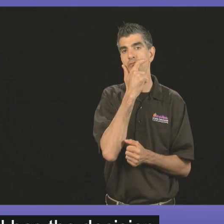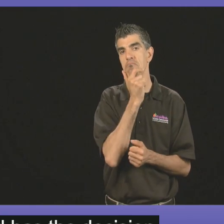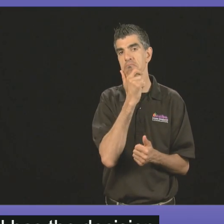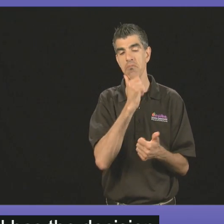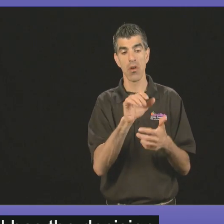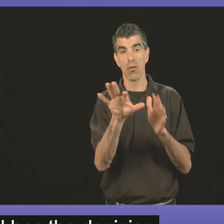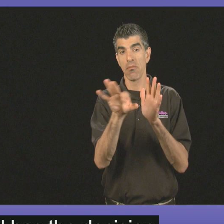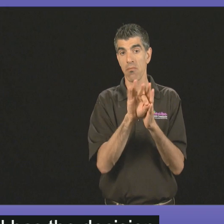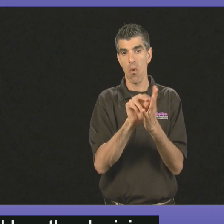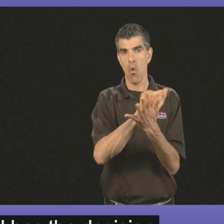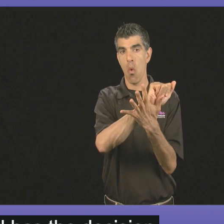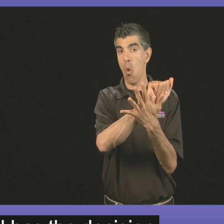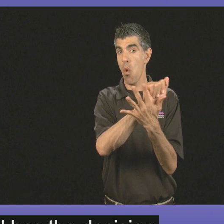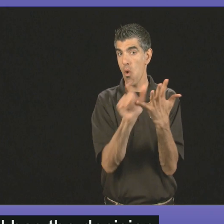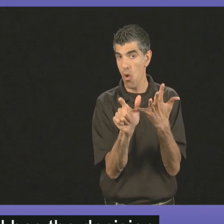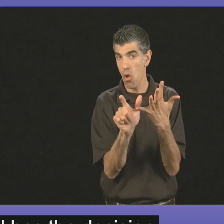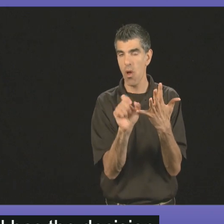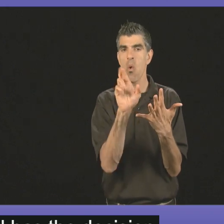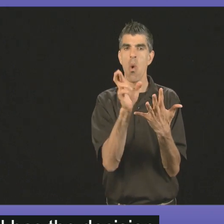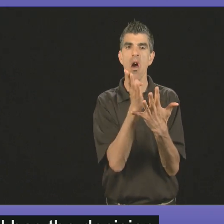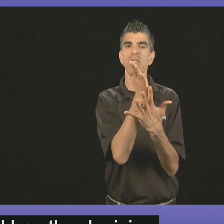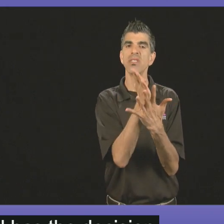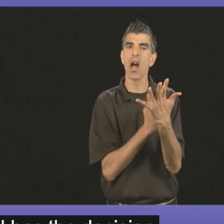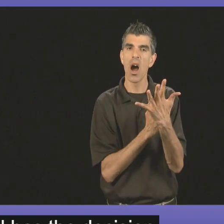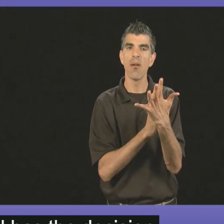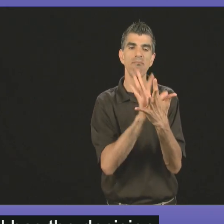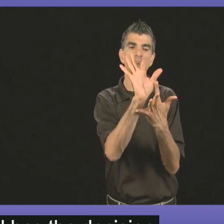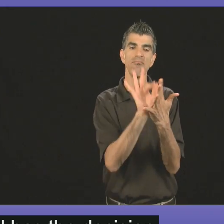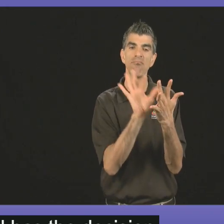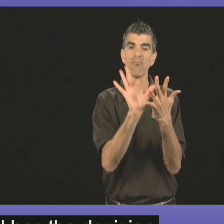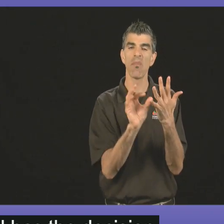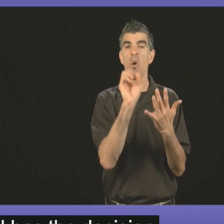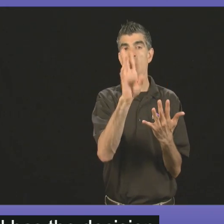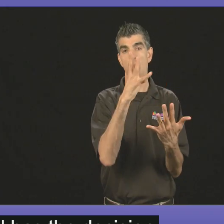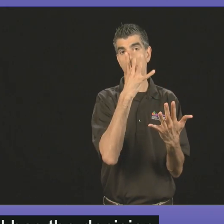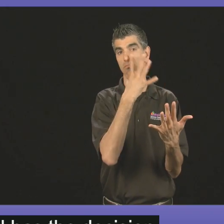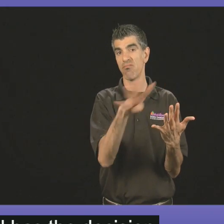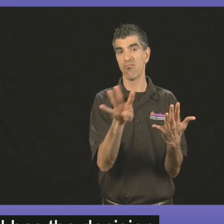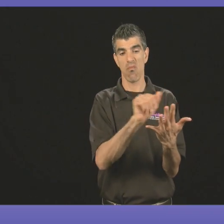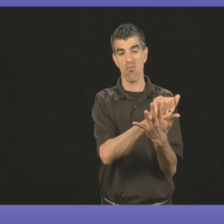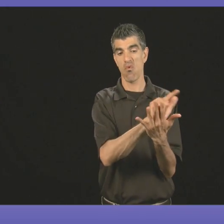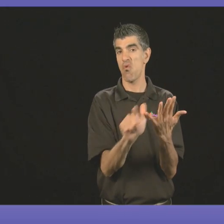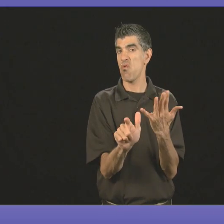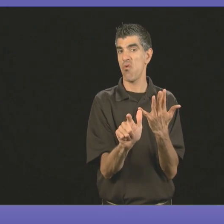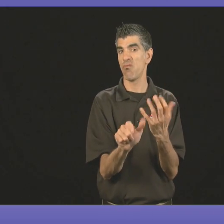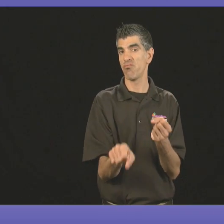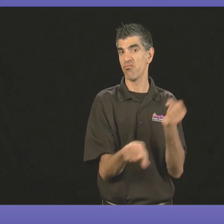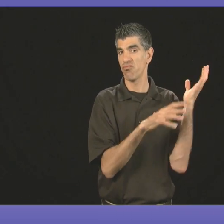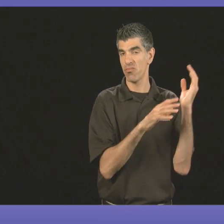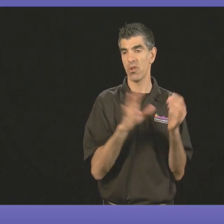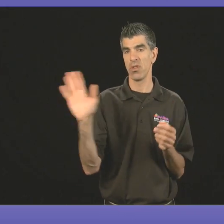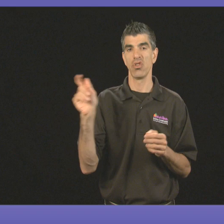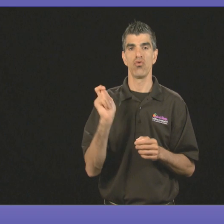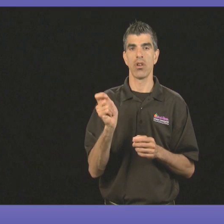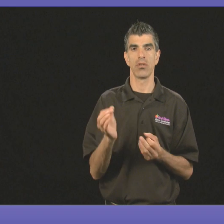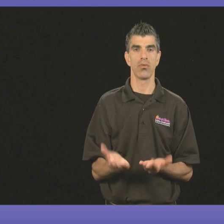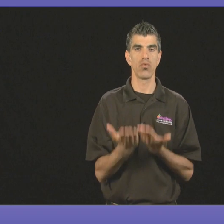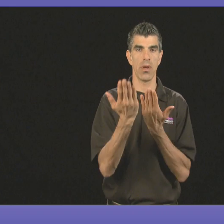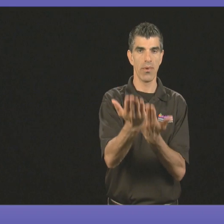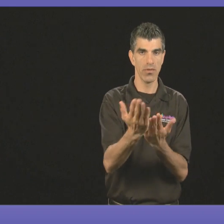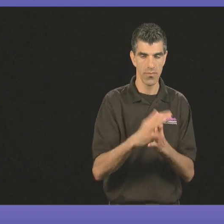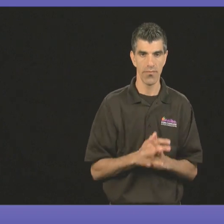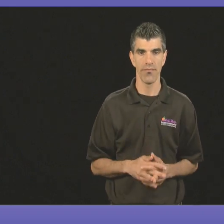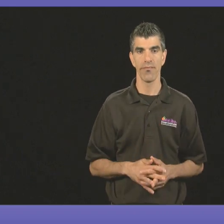The full board has the decision to accept all, some, or none of the recommendation from the